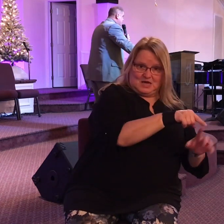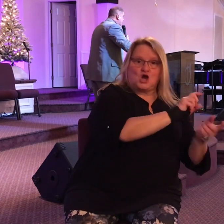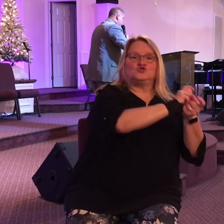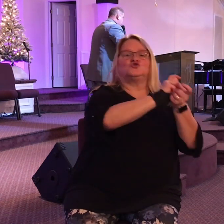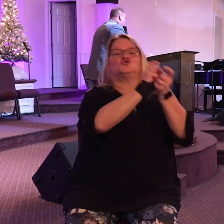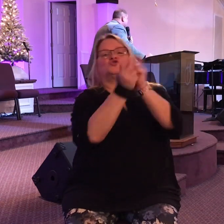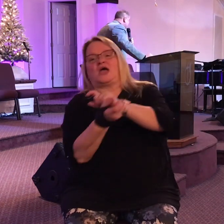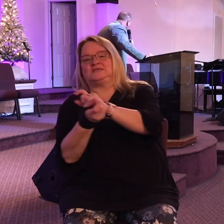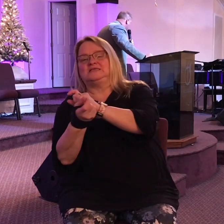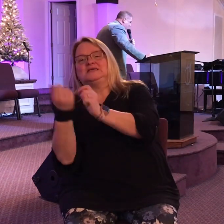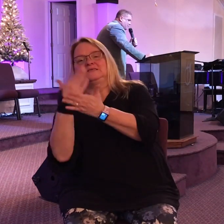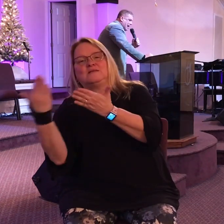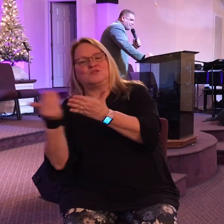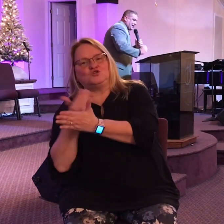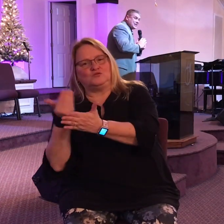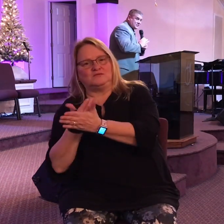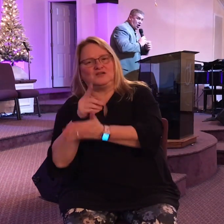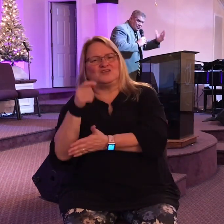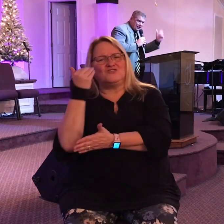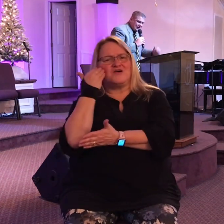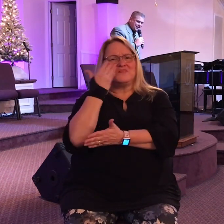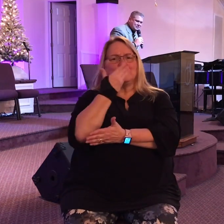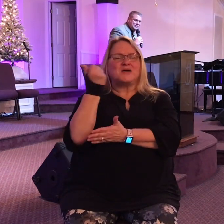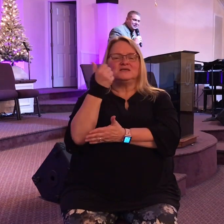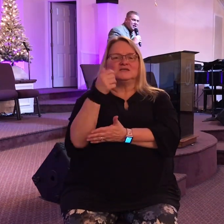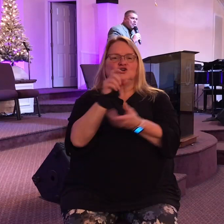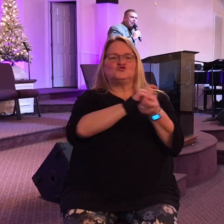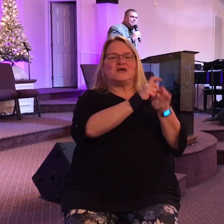know what the best translation of the Bible is? Are you ready for